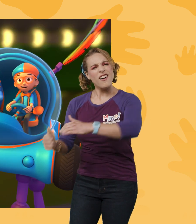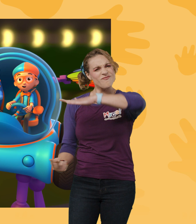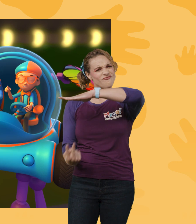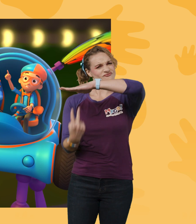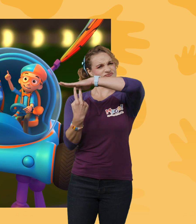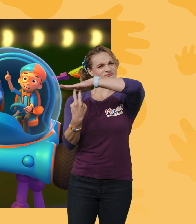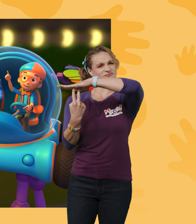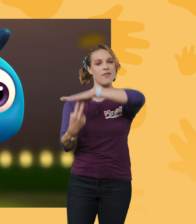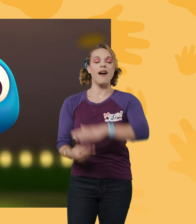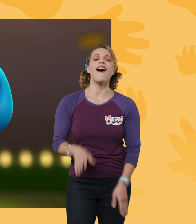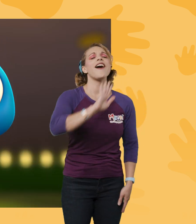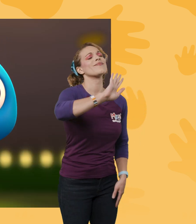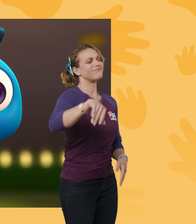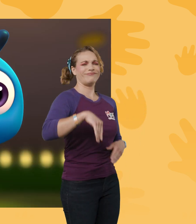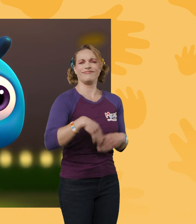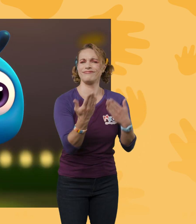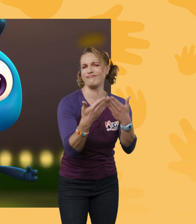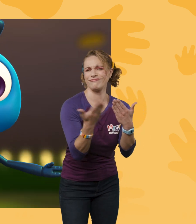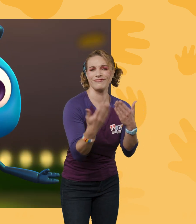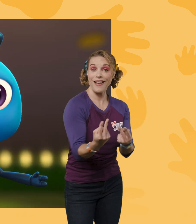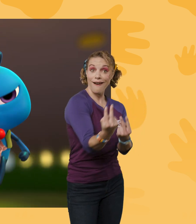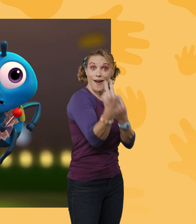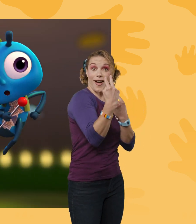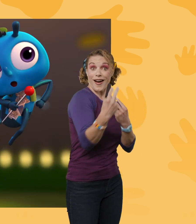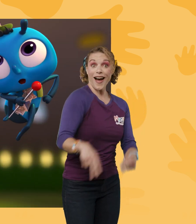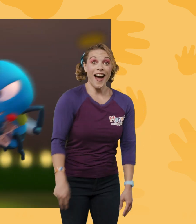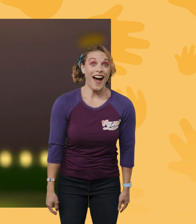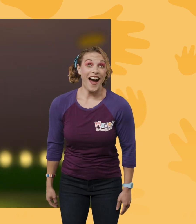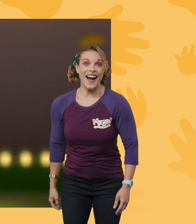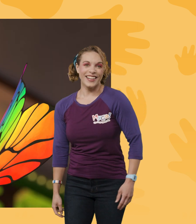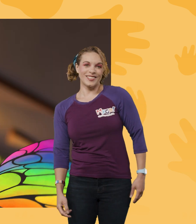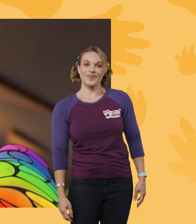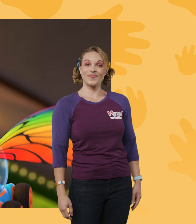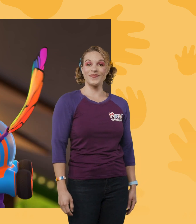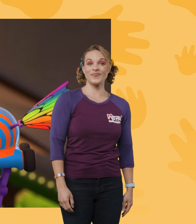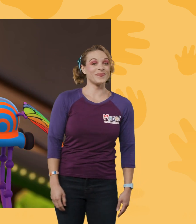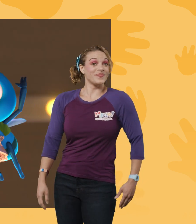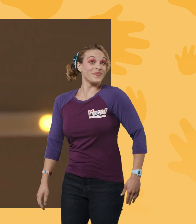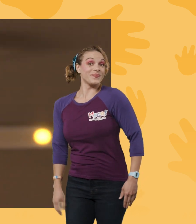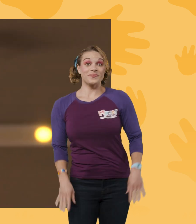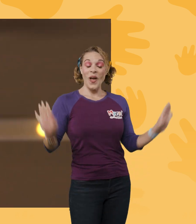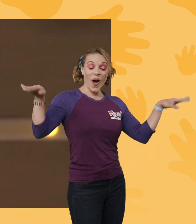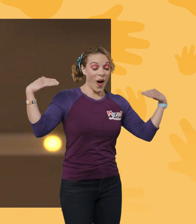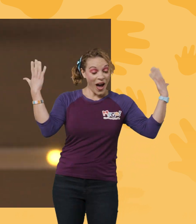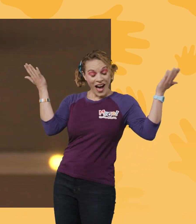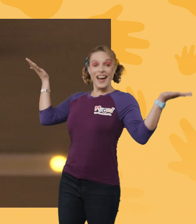did you get on the ceiling? No, it's easy. Watch this.